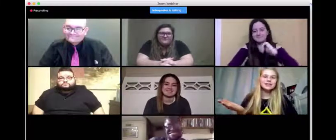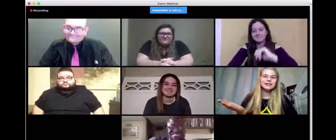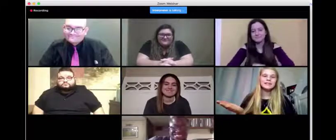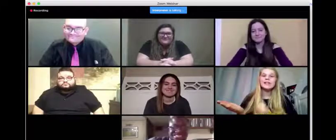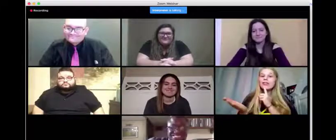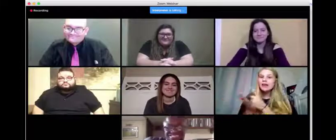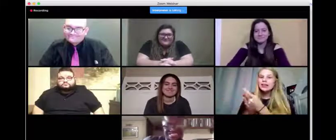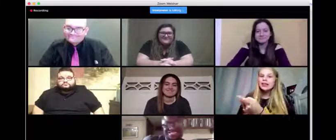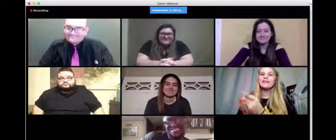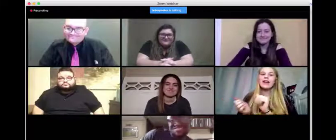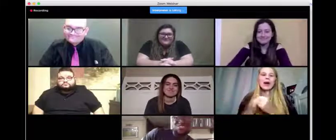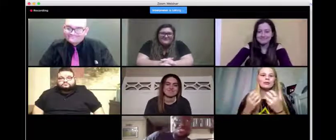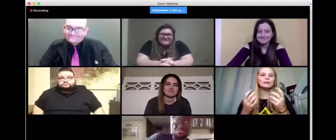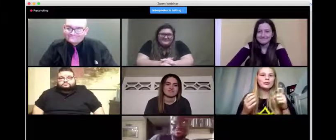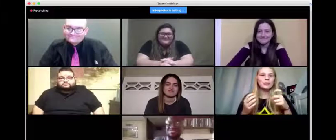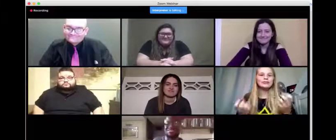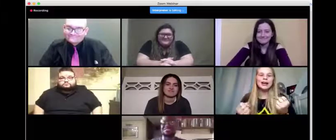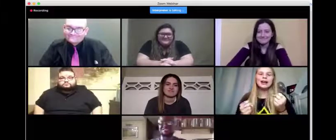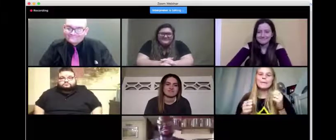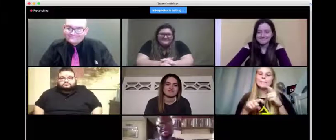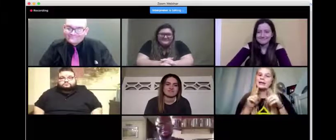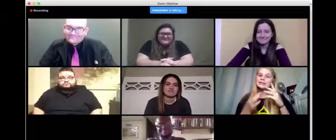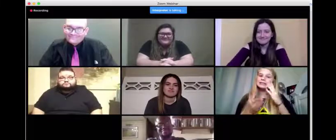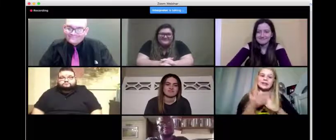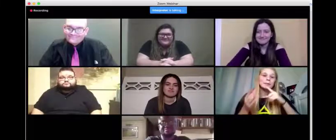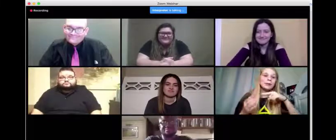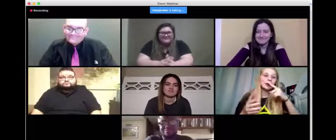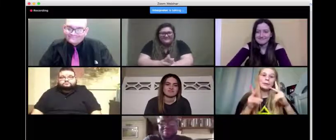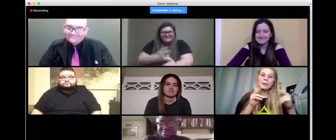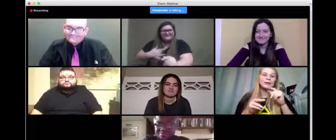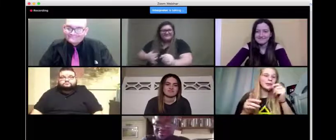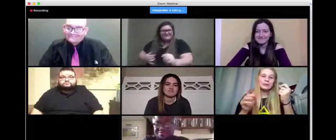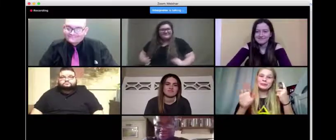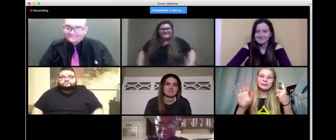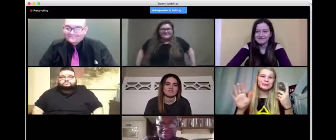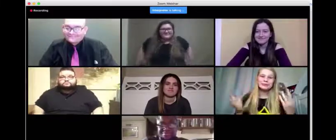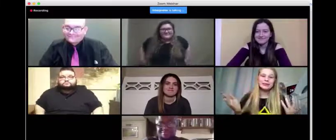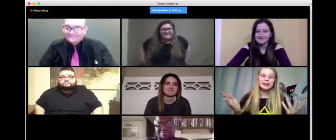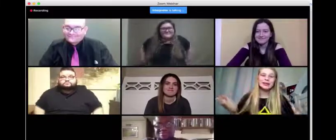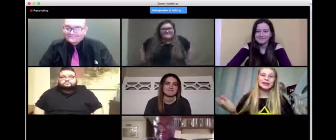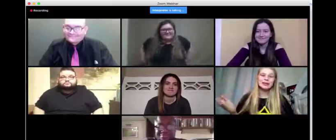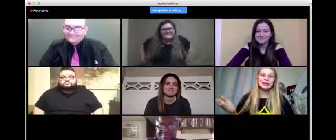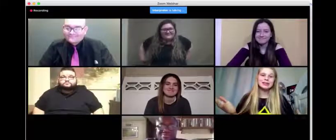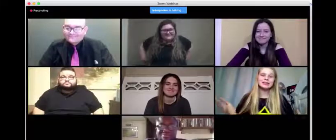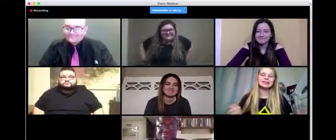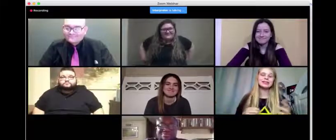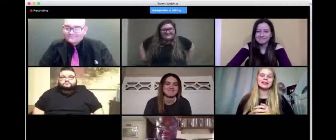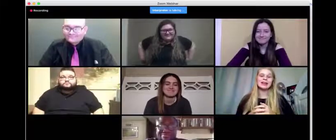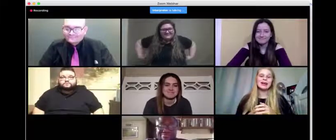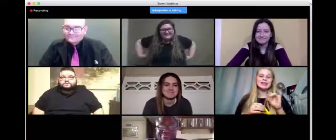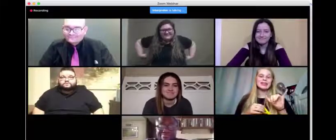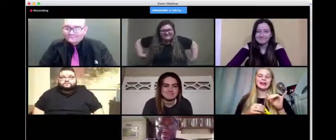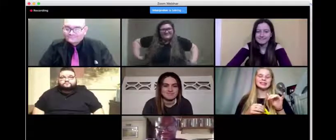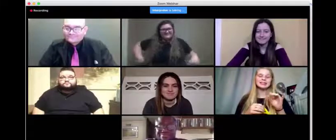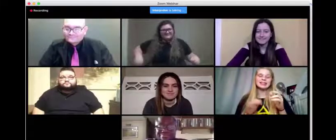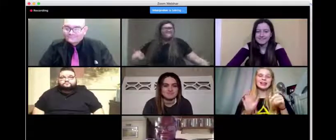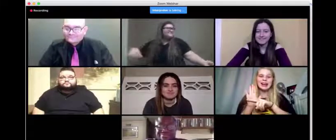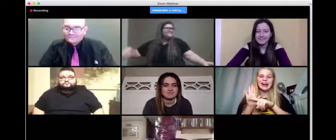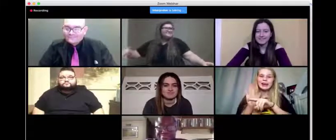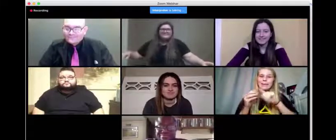don't understand when you sign certain things certain ways. So that's kind of a little negative about social media.